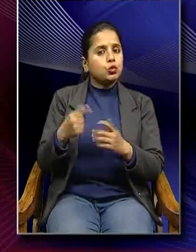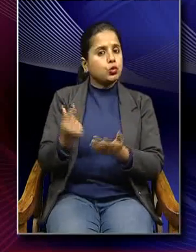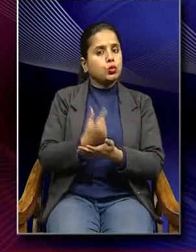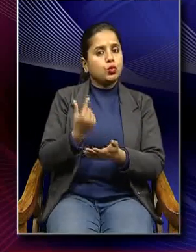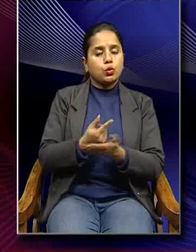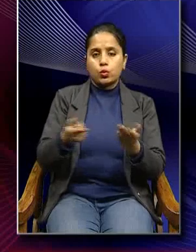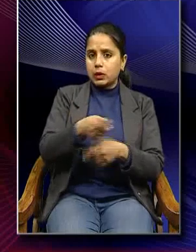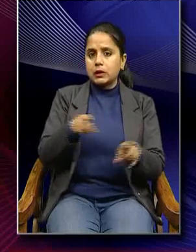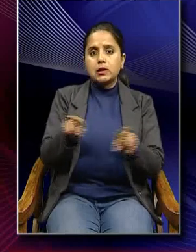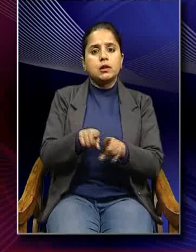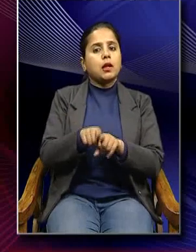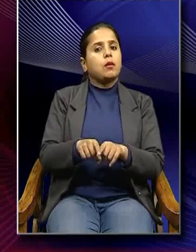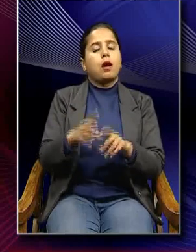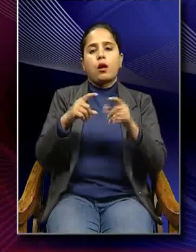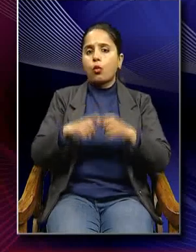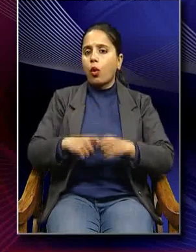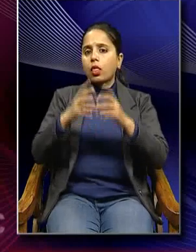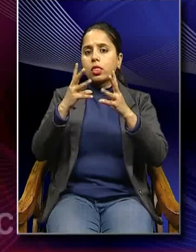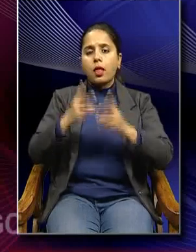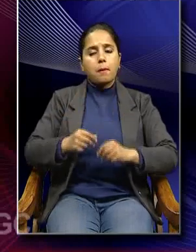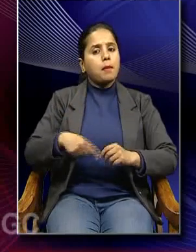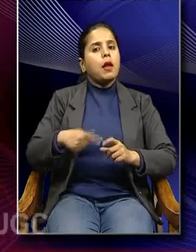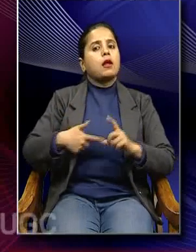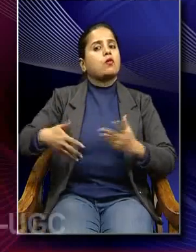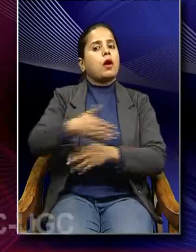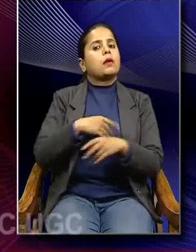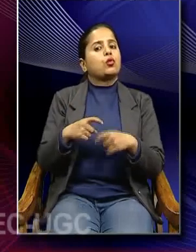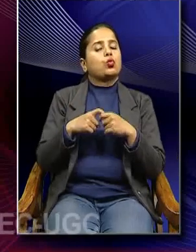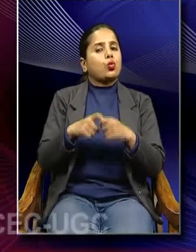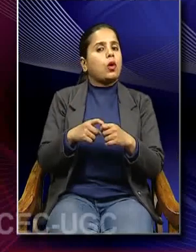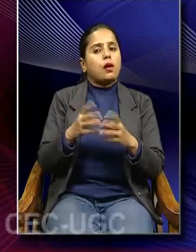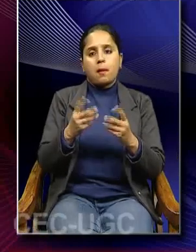same quantity of environmental quality, that is E.